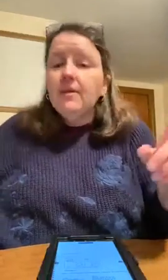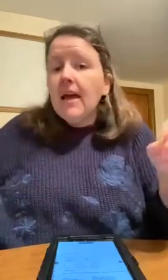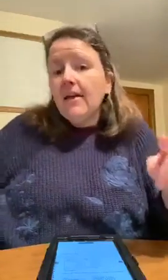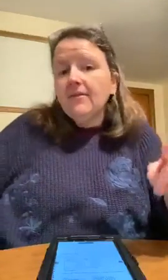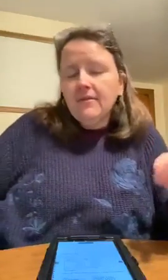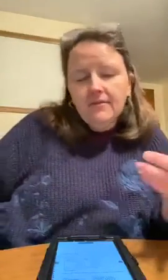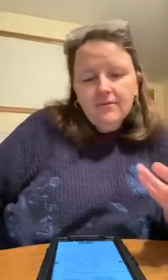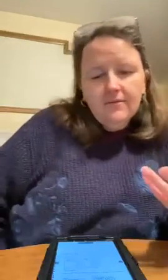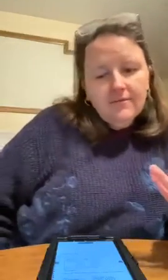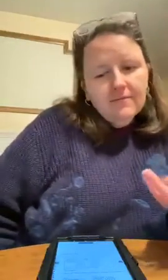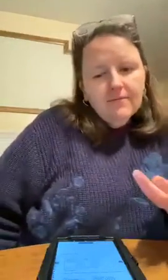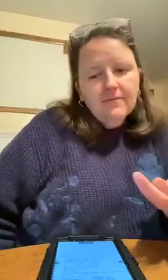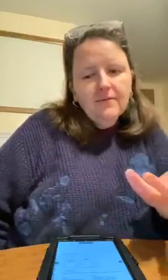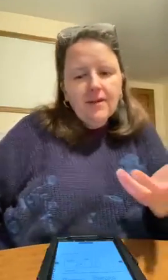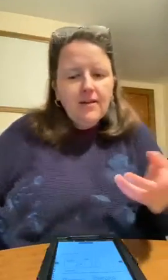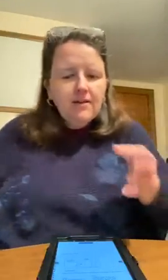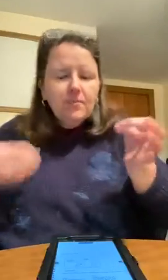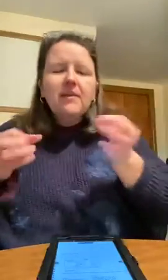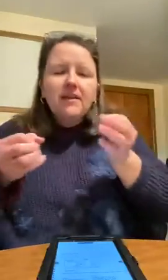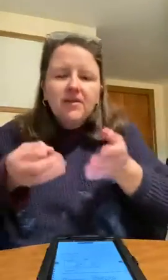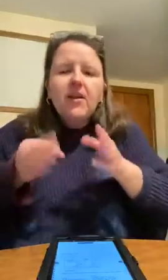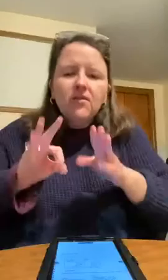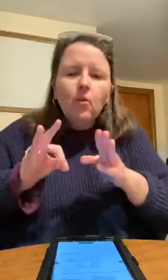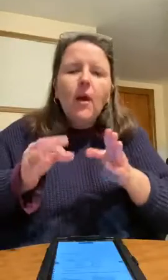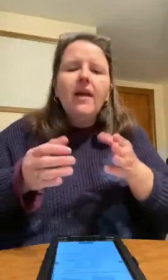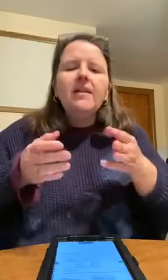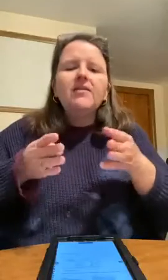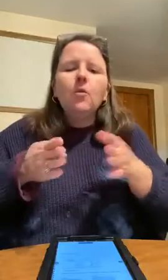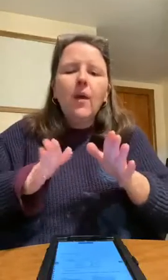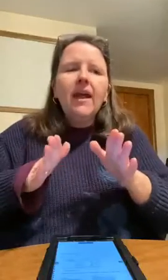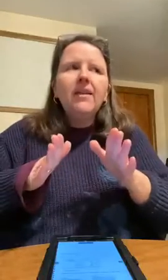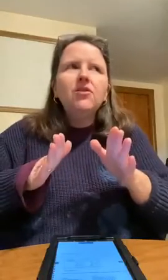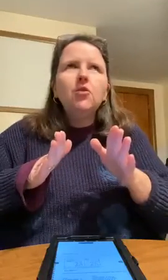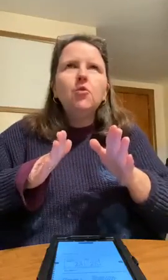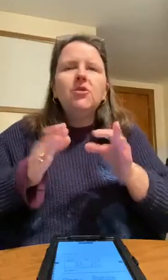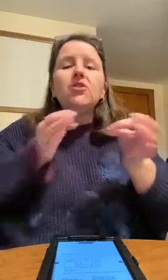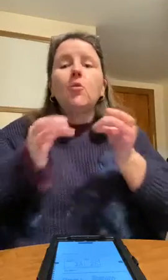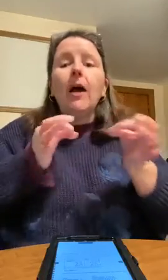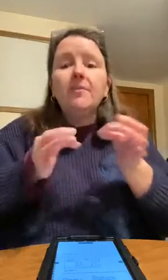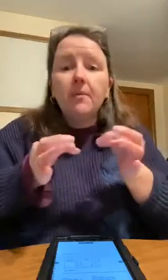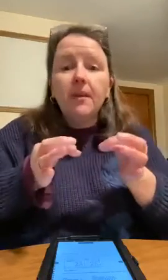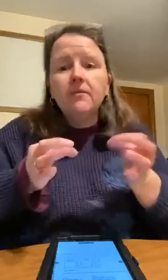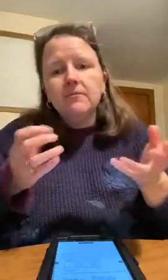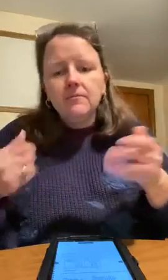ask. Okay. But it's a way to describe something. Okay.